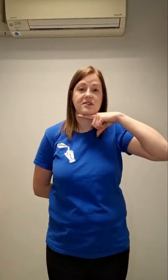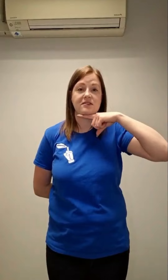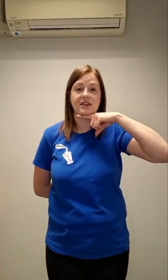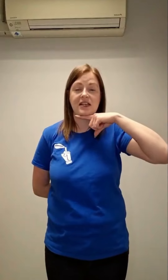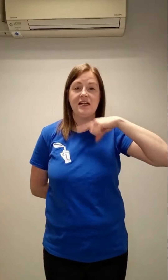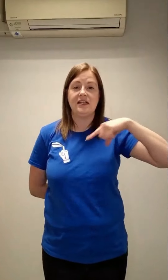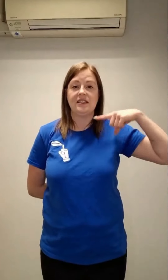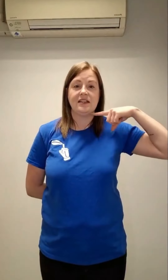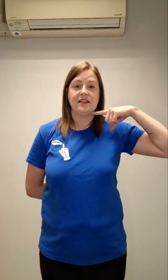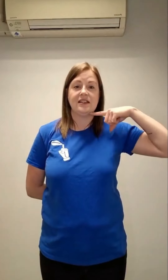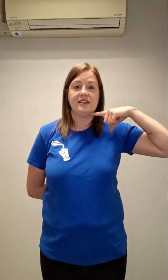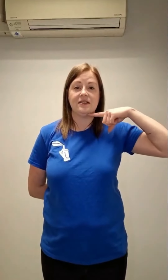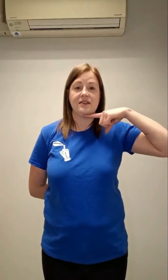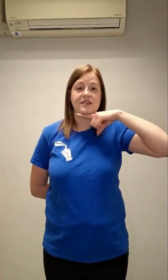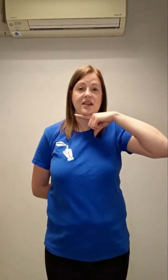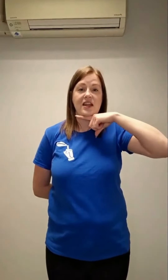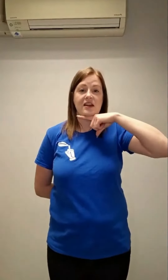middle. So this is in.